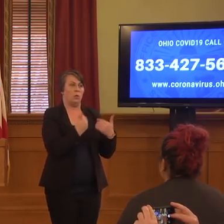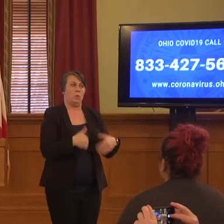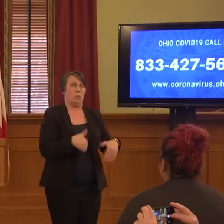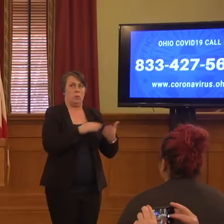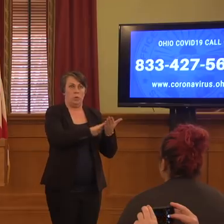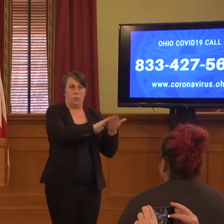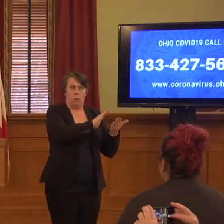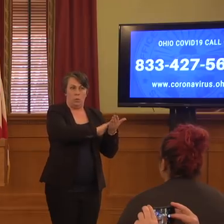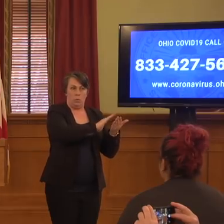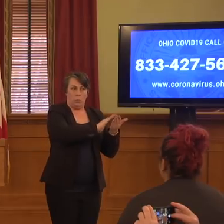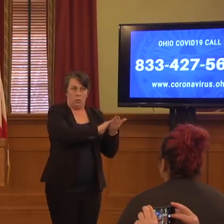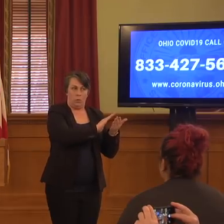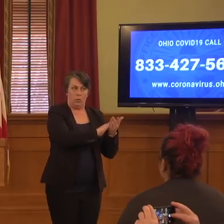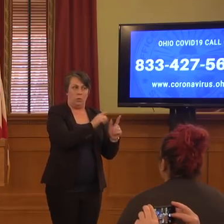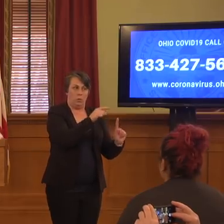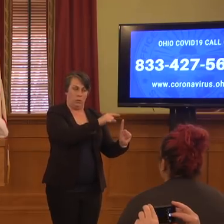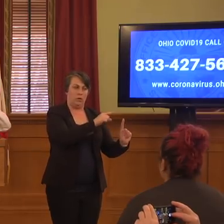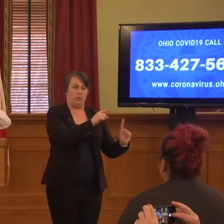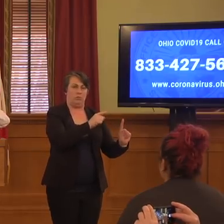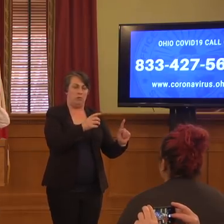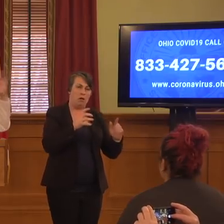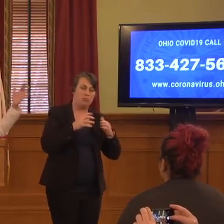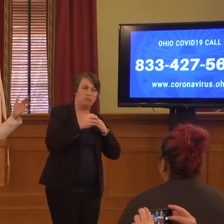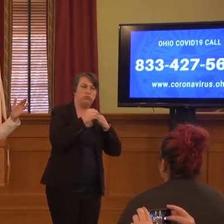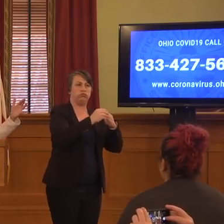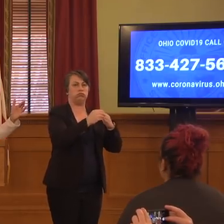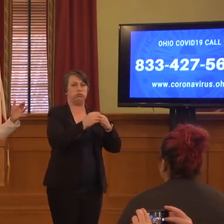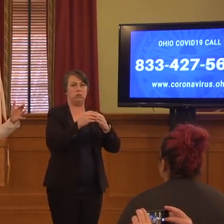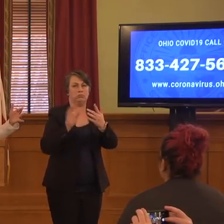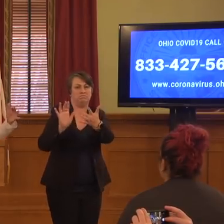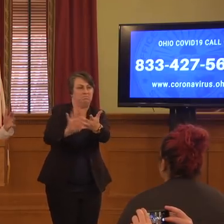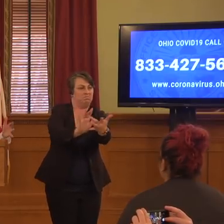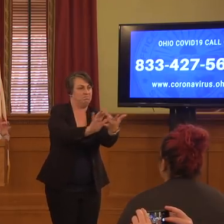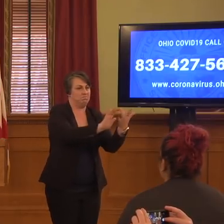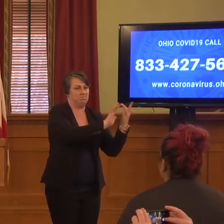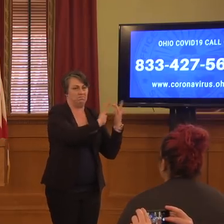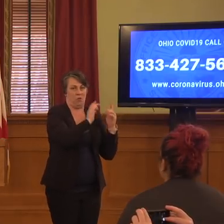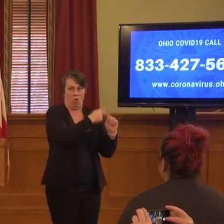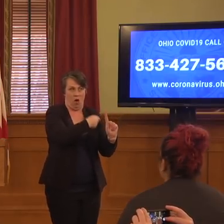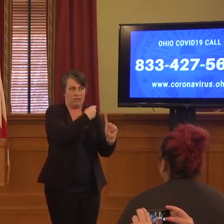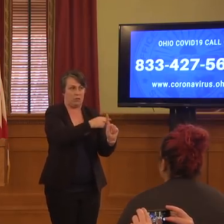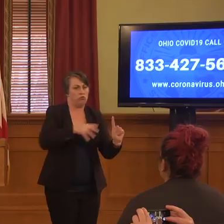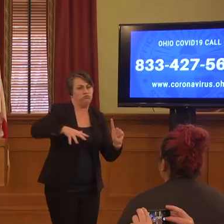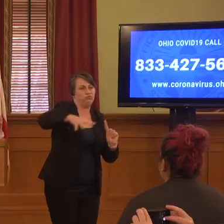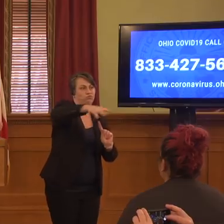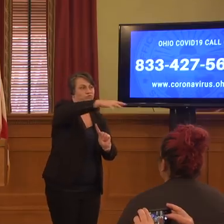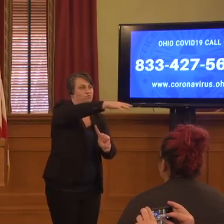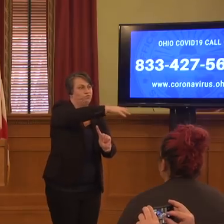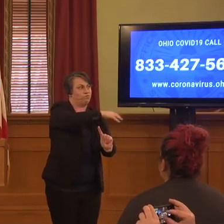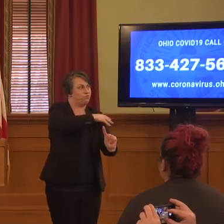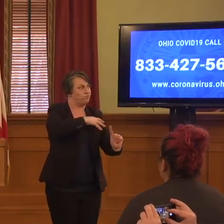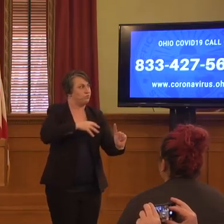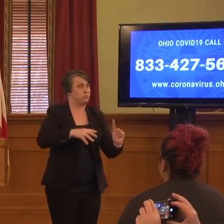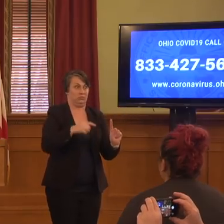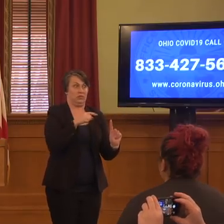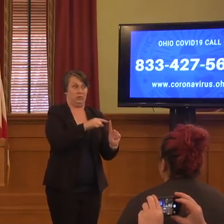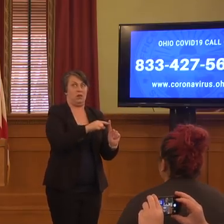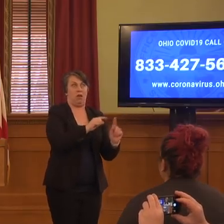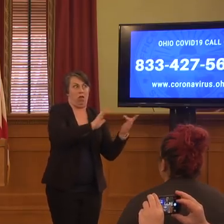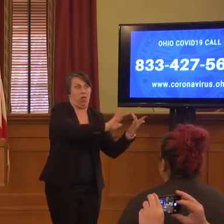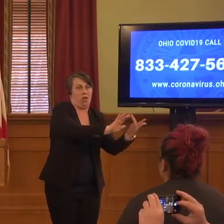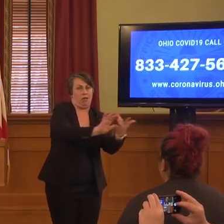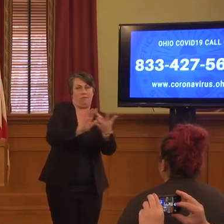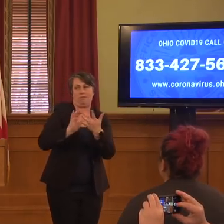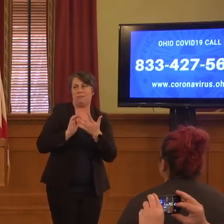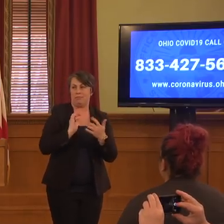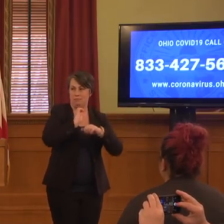major medical hospitals as across systems, so that we have regional plans, but they really are realizing,